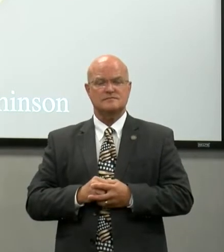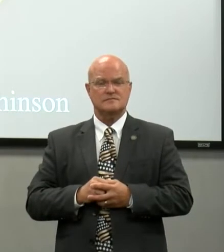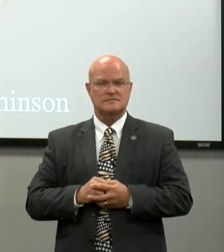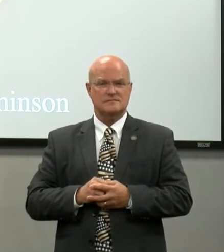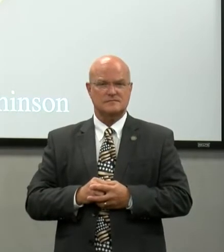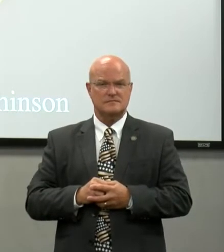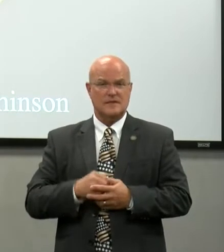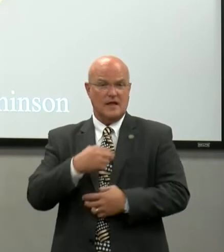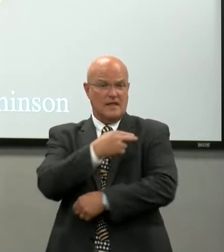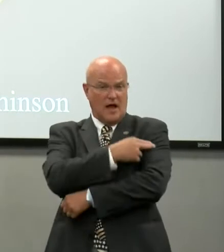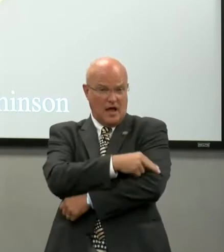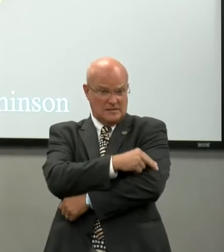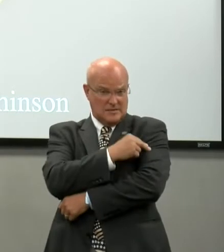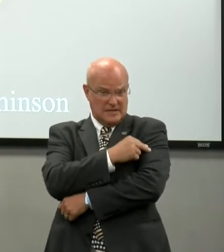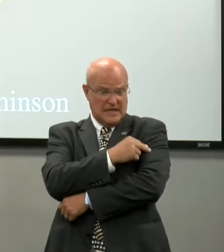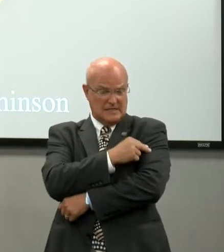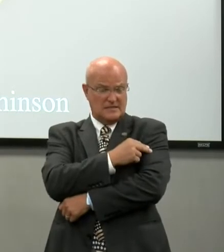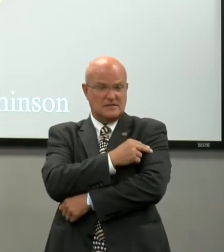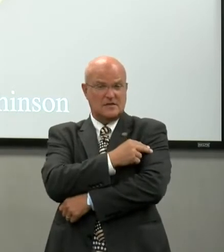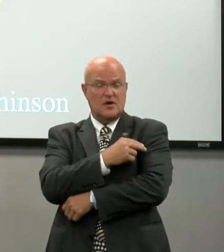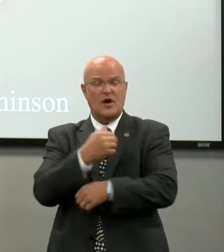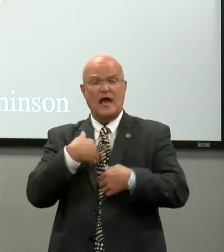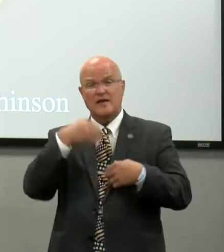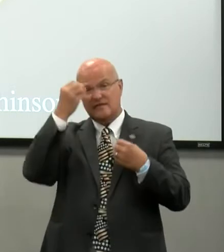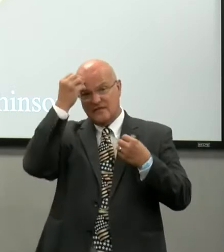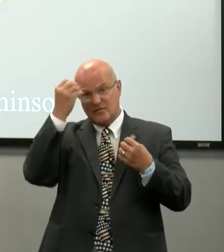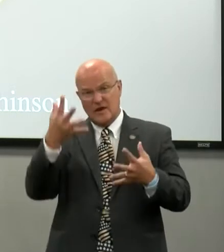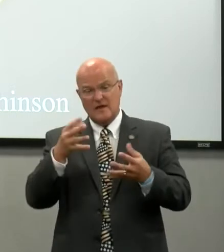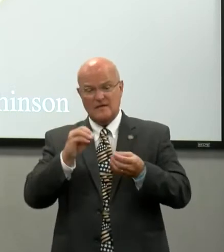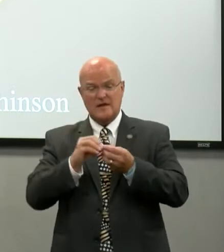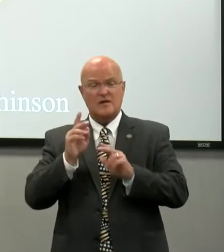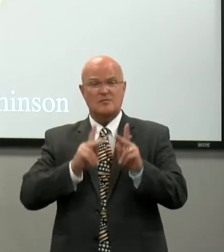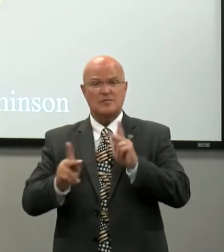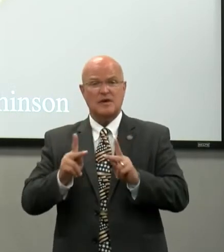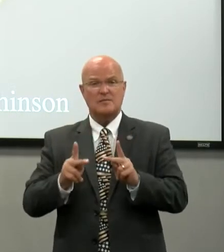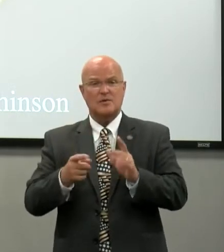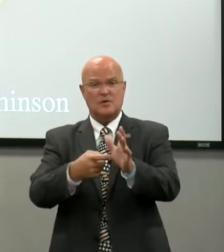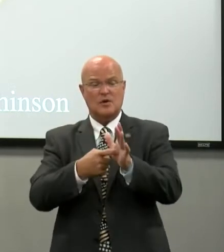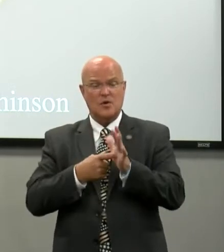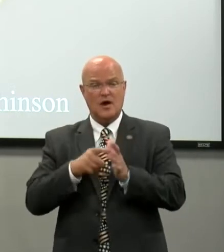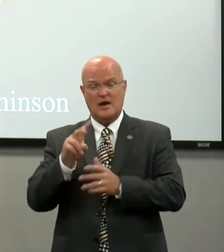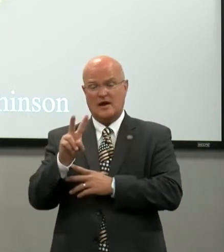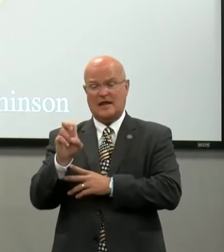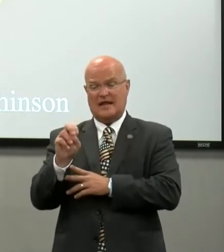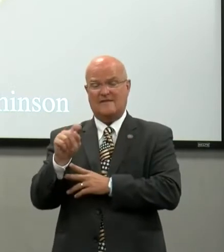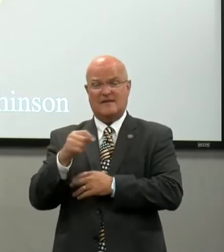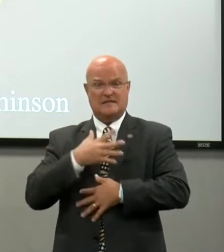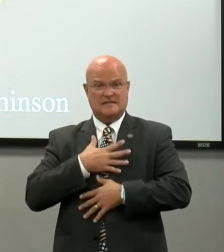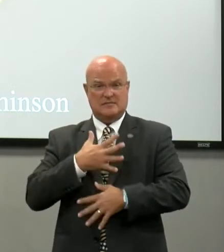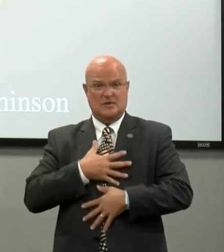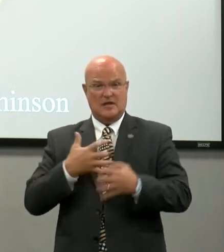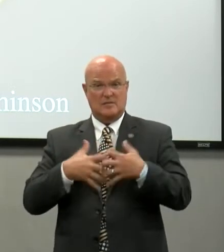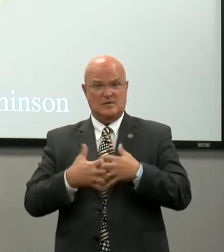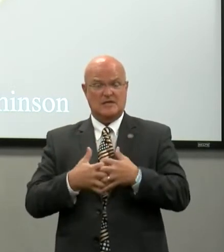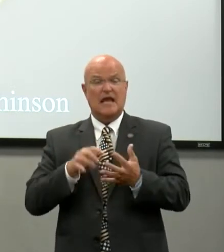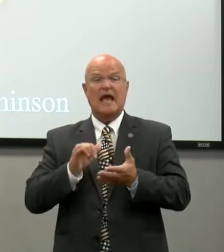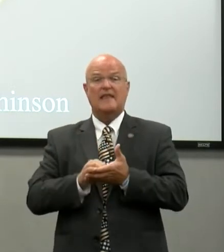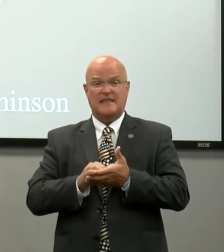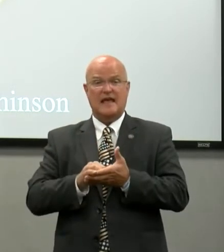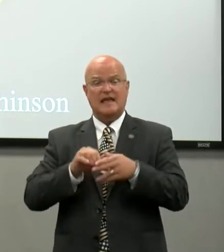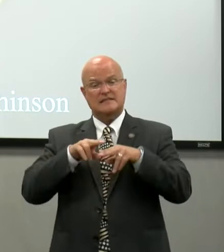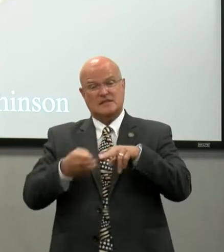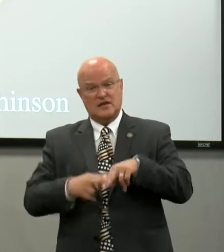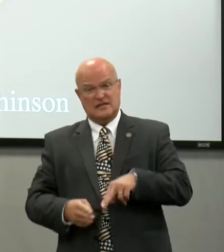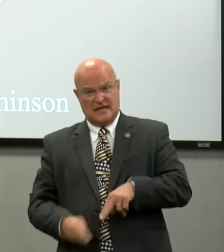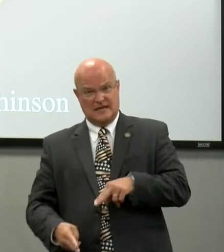to the hospitalizations, we have information on the number of individuals requiring a ventilator, and that also has gone down